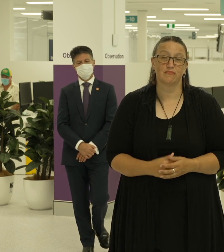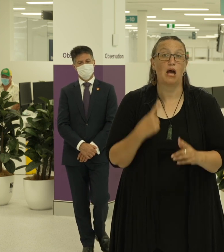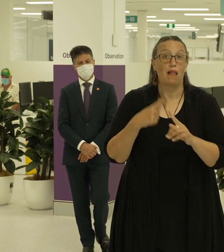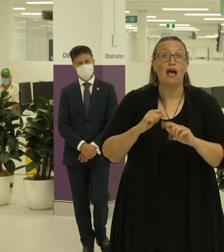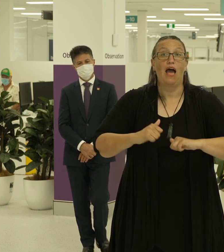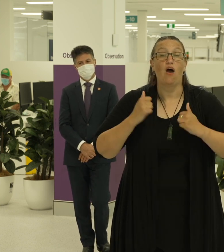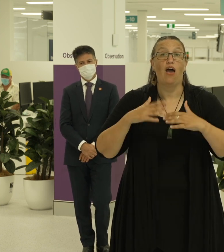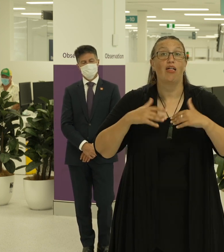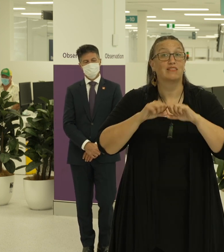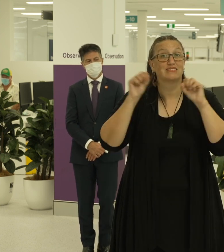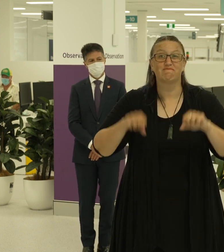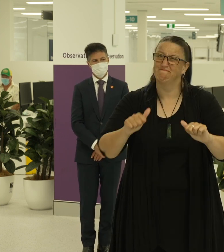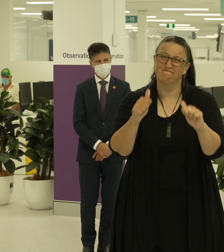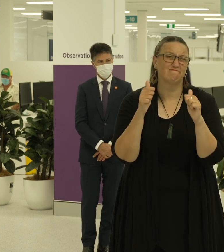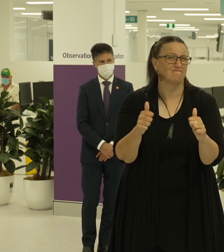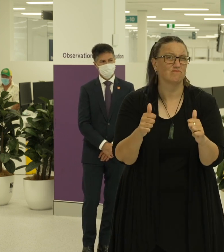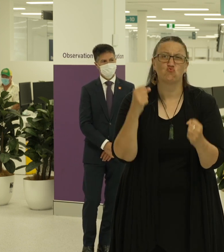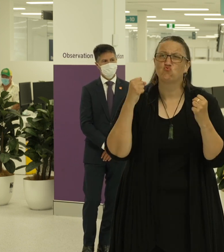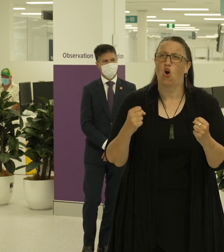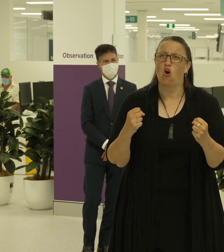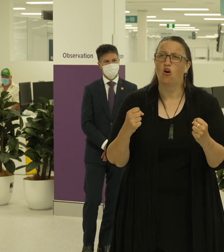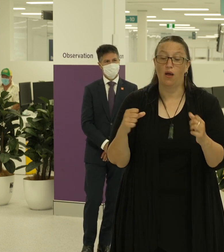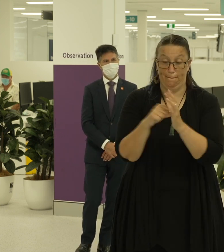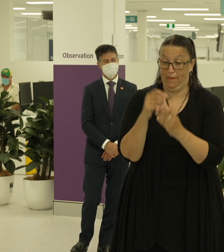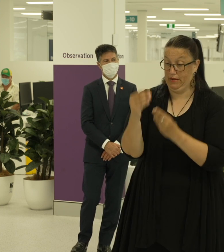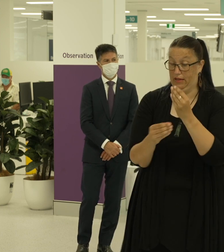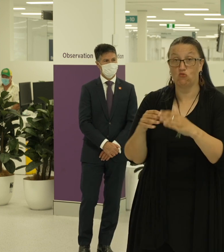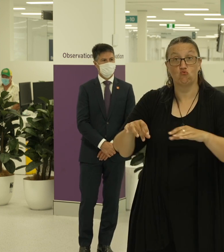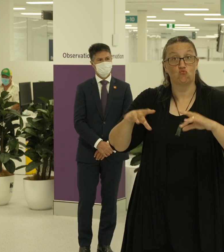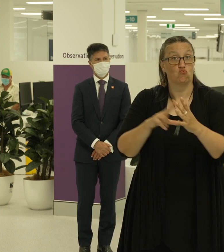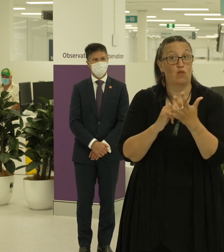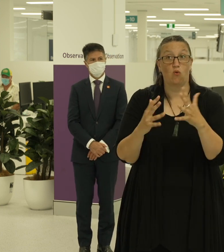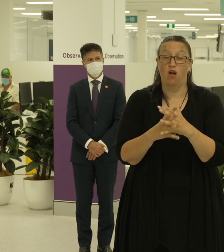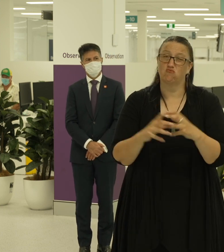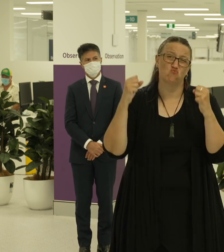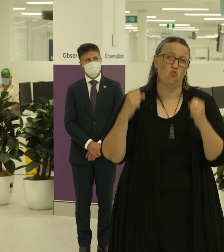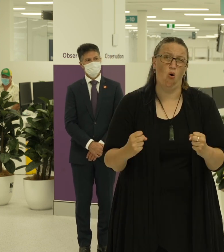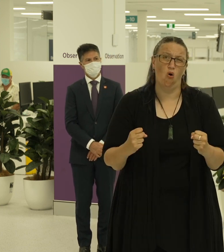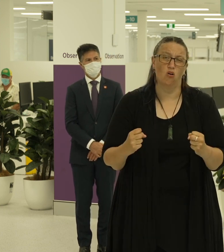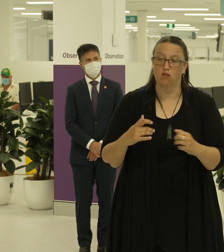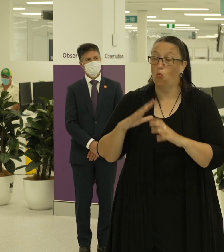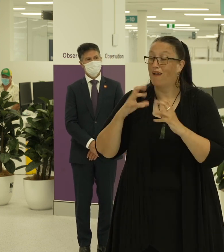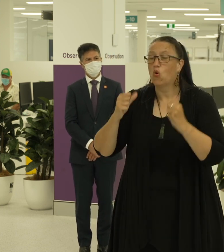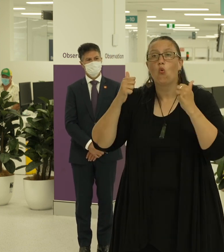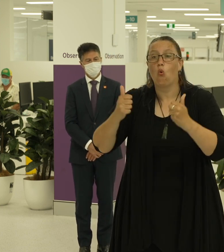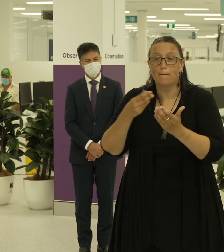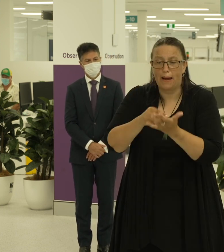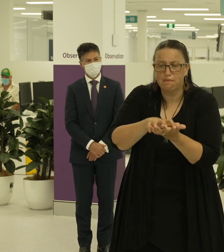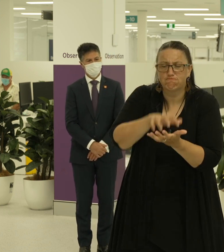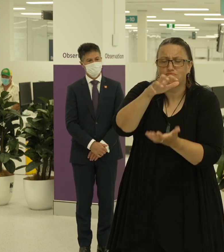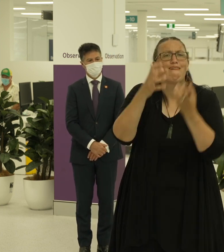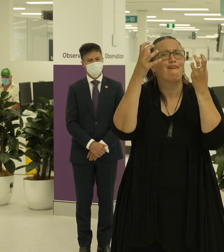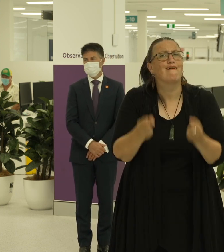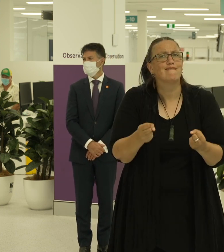incredibly strong. Our economy here in New South Wales remains strong. Our foundations fiscally and economically